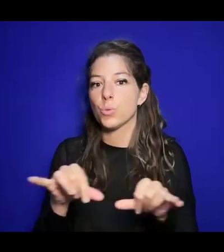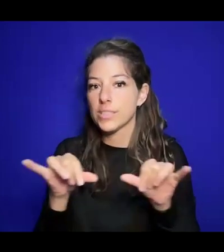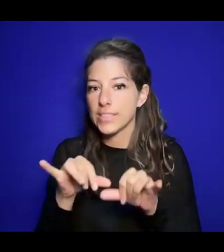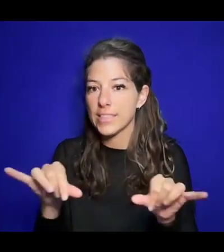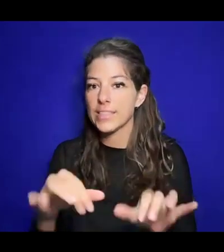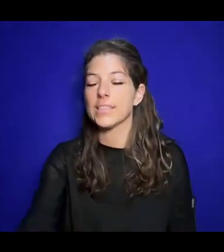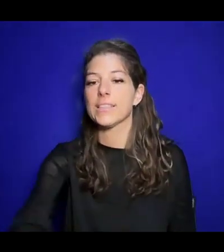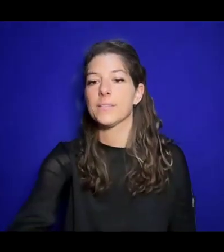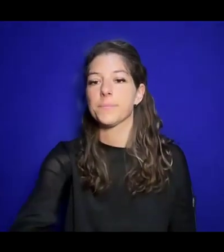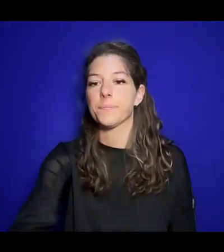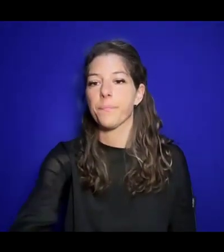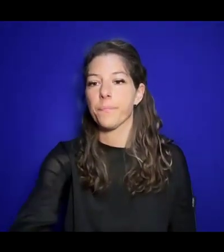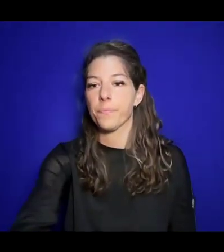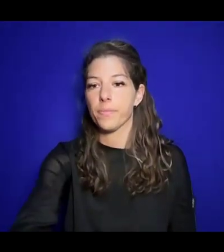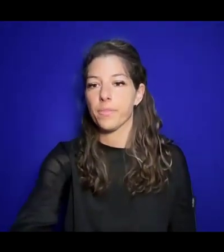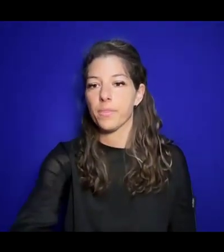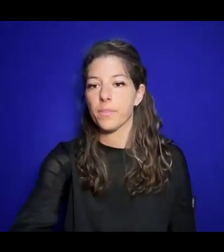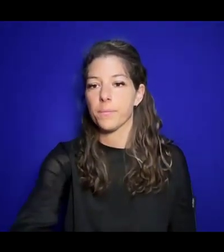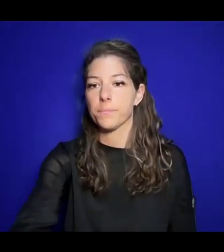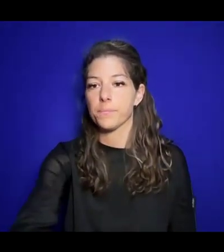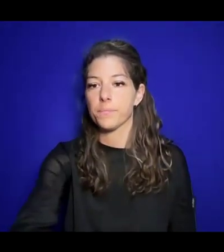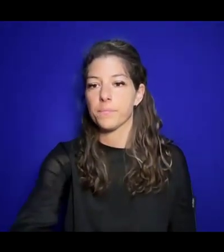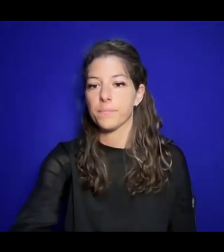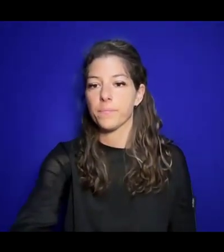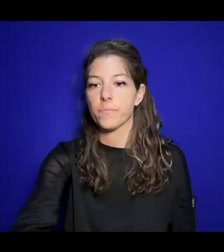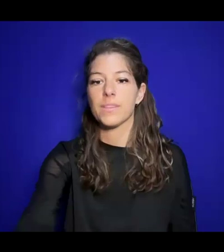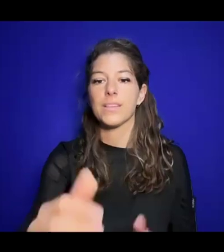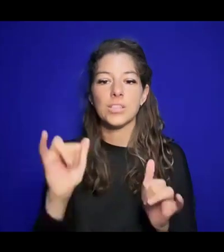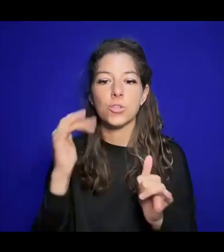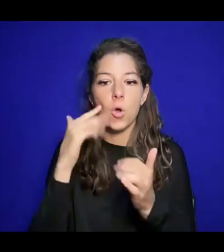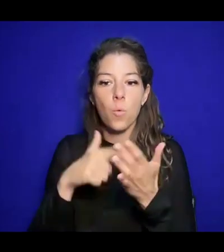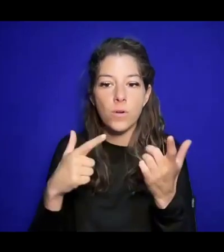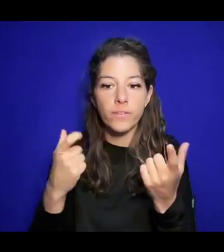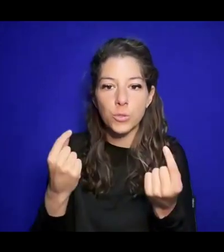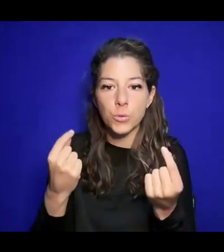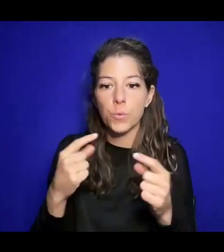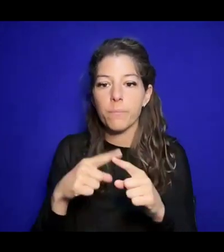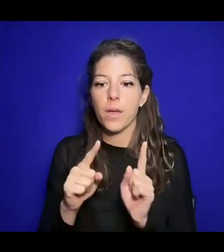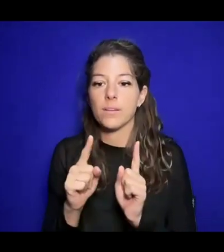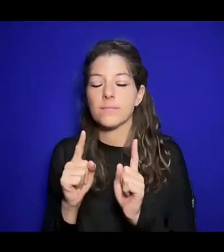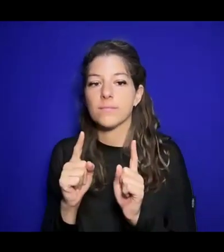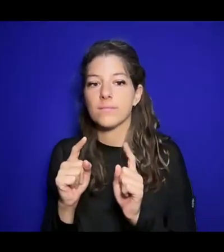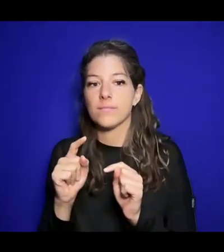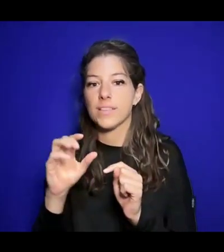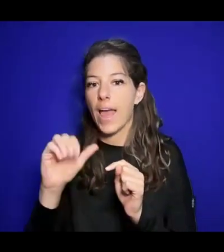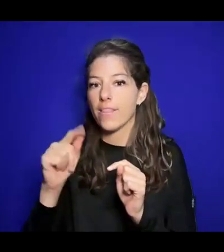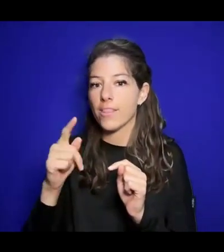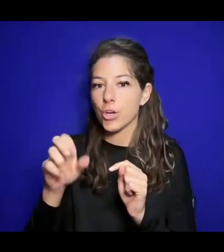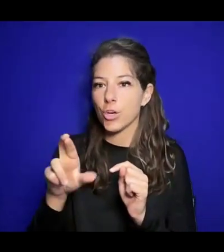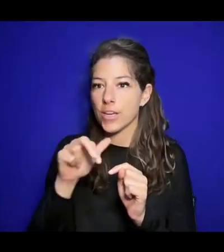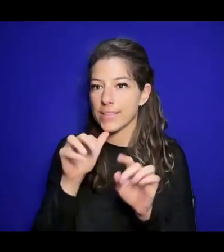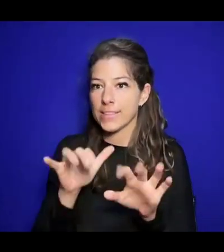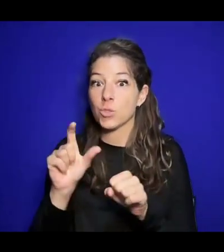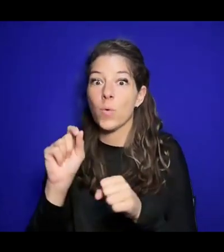Then, as your routine moves along, you'll still know the things you have to do, but suddenly catheterization doesn't take